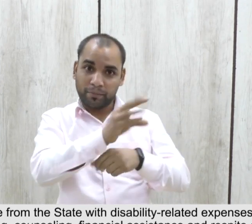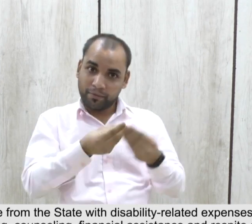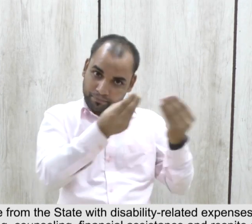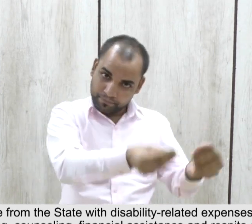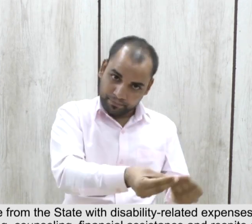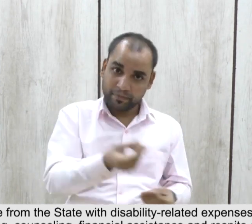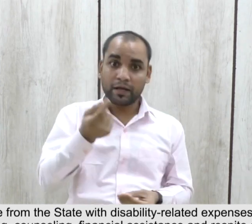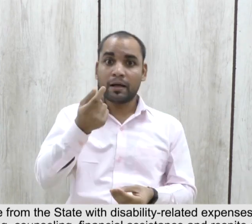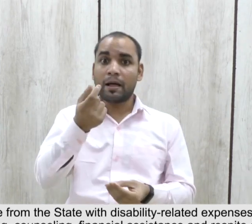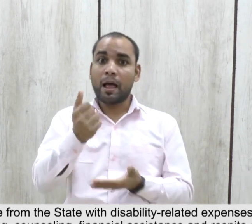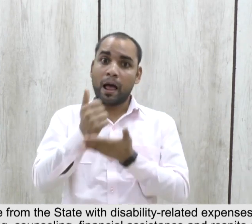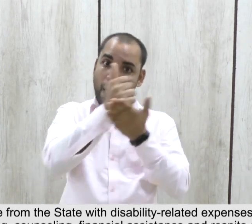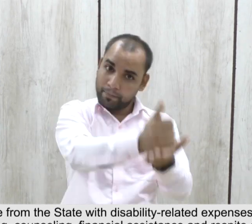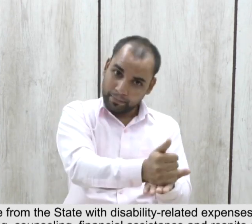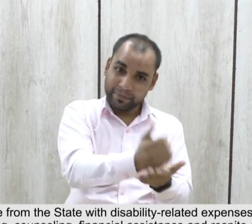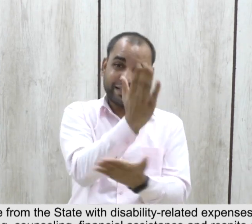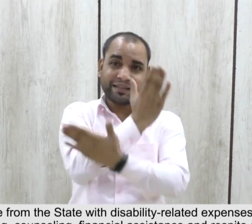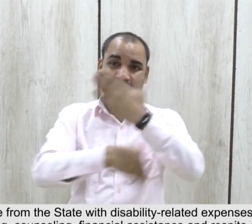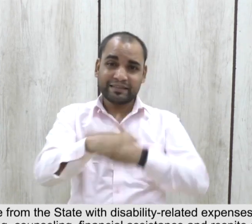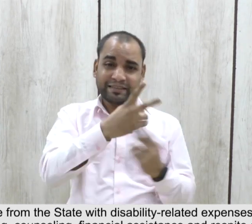assistance, and respite care.